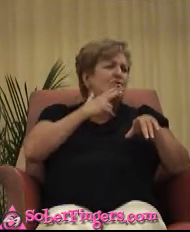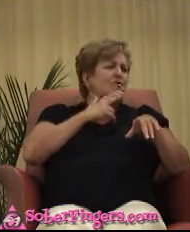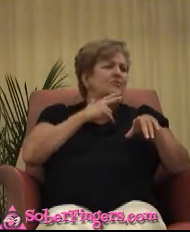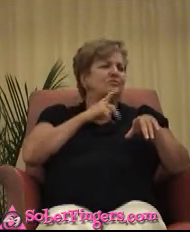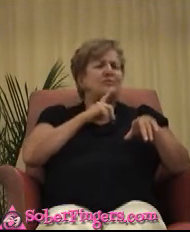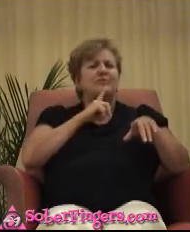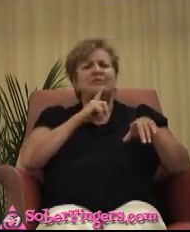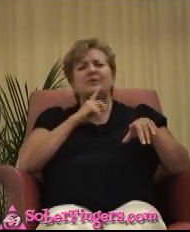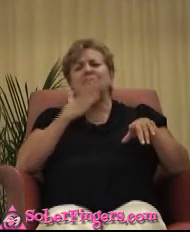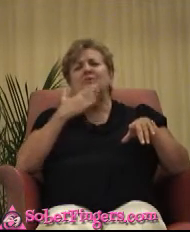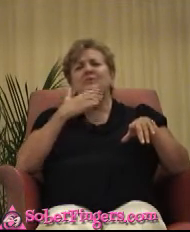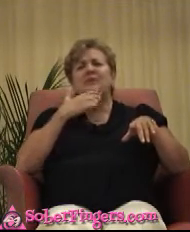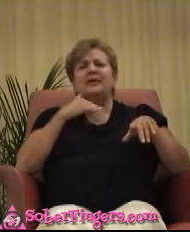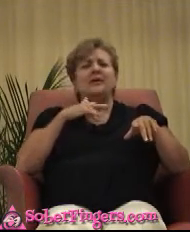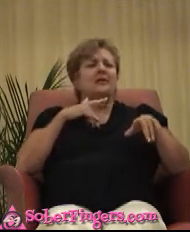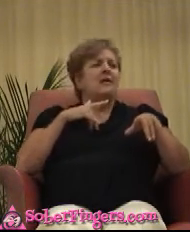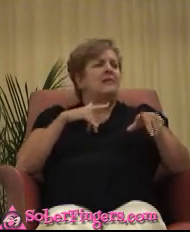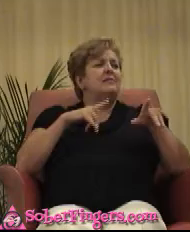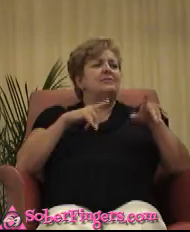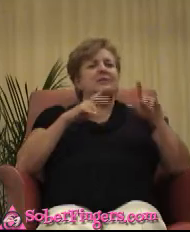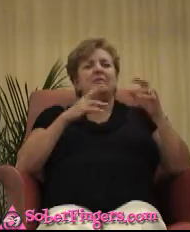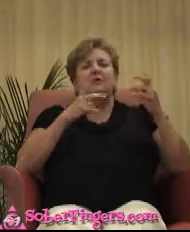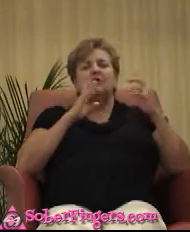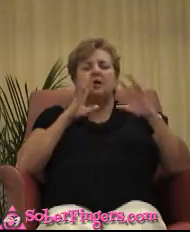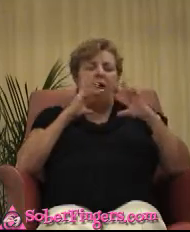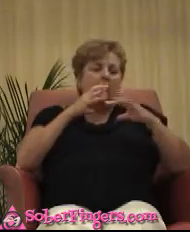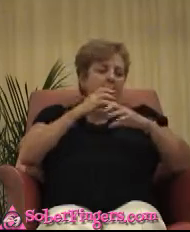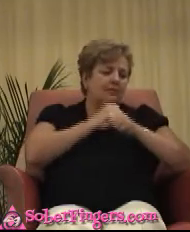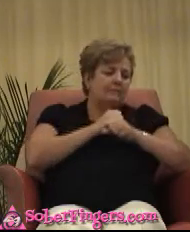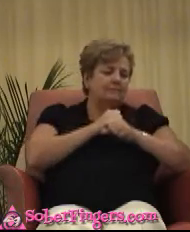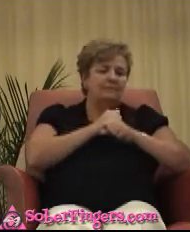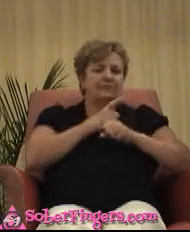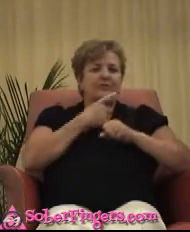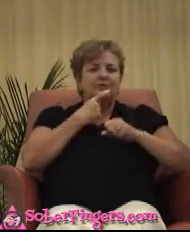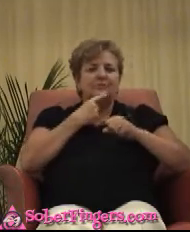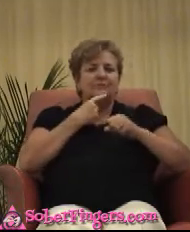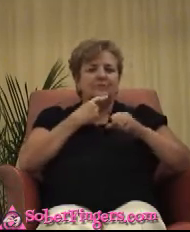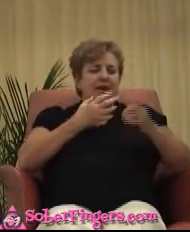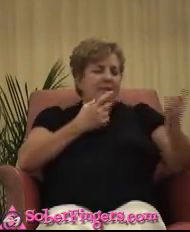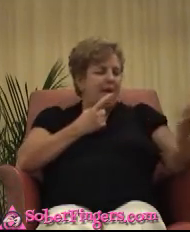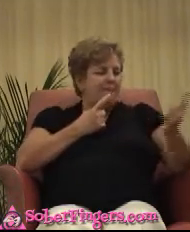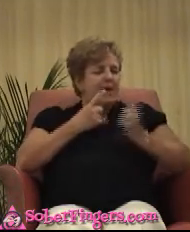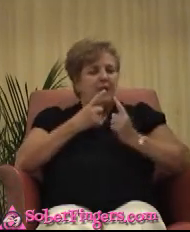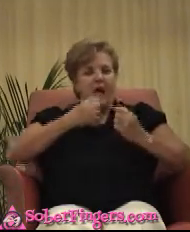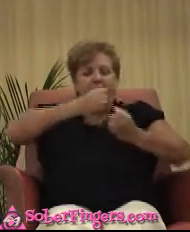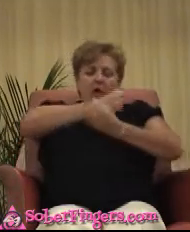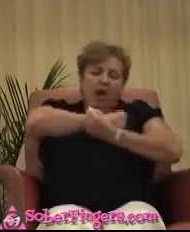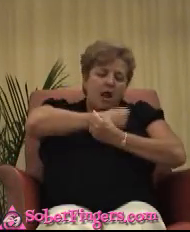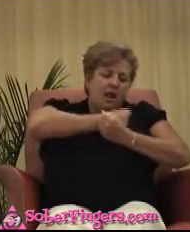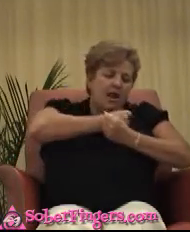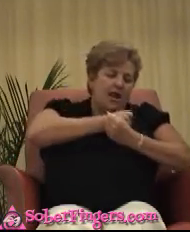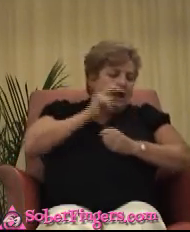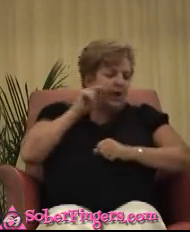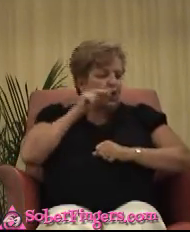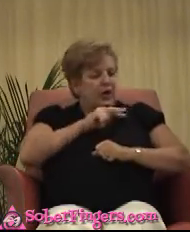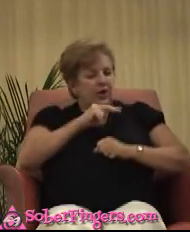without me saying, Dawn, come over here and give me a hug. Thanks for being my girl. Looking at that beautiful little face, and she'd say, thanks for being my dad.